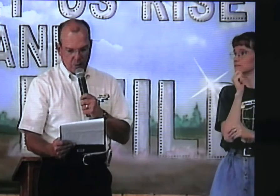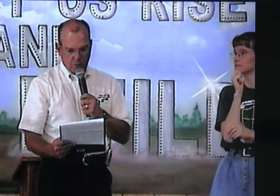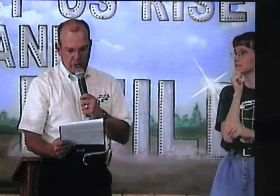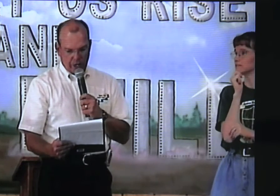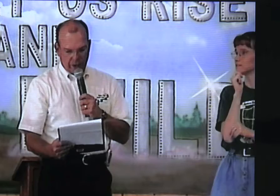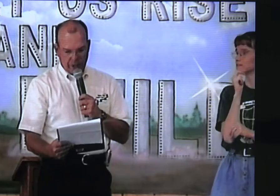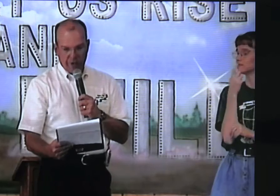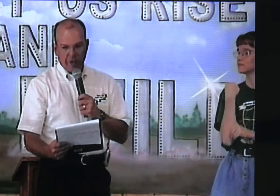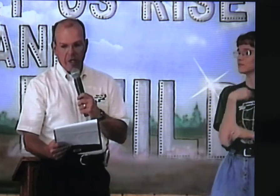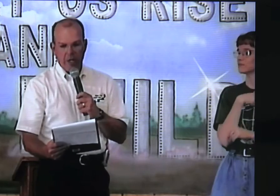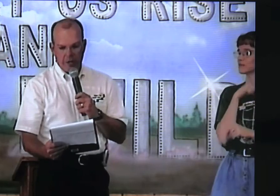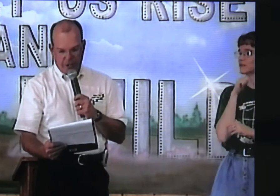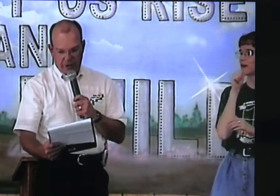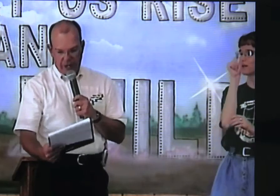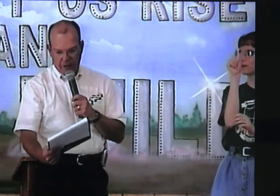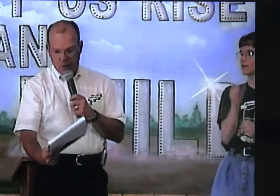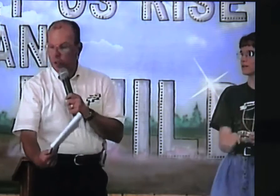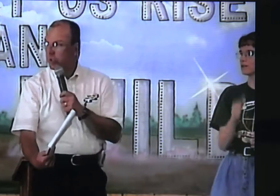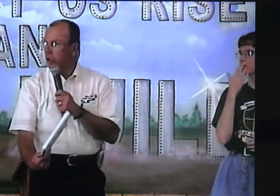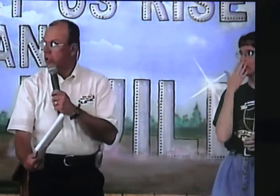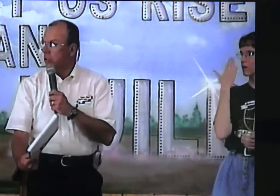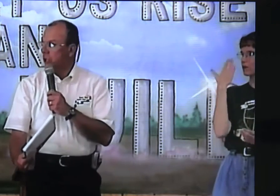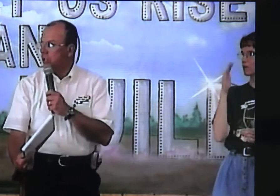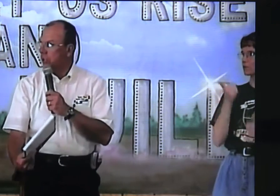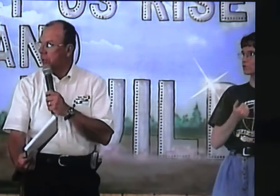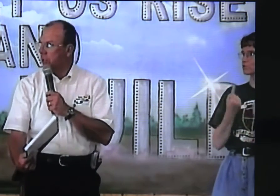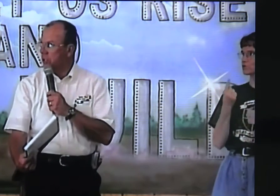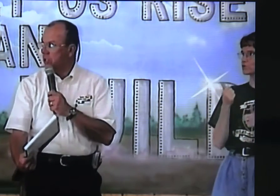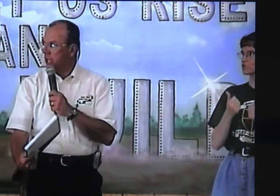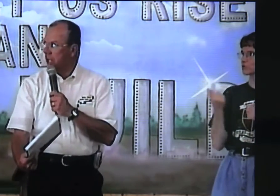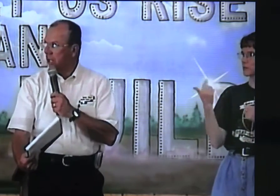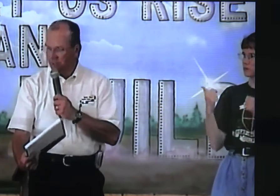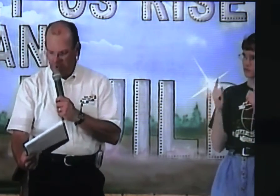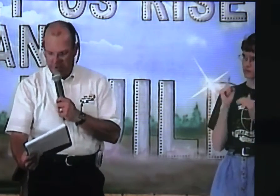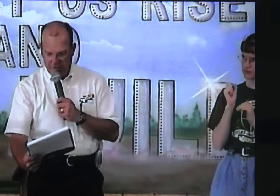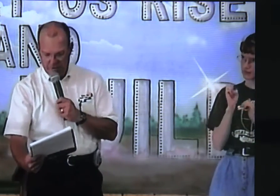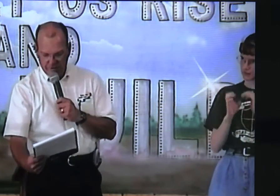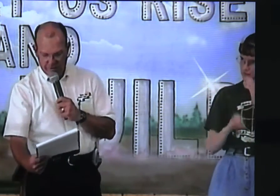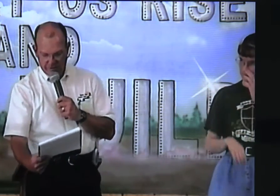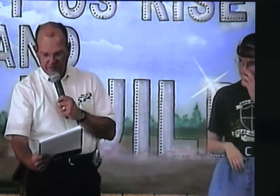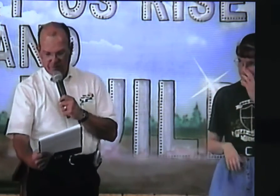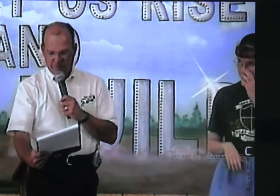We're not underneath the colors there, and I don't know which one's which. Here, just a second.